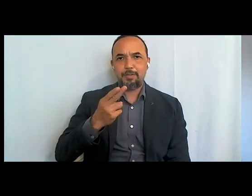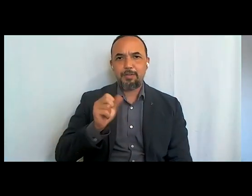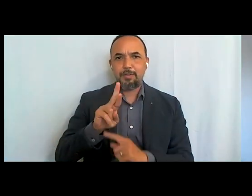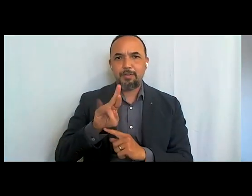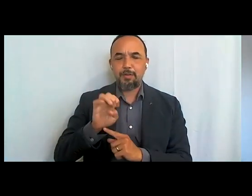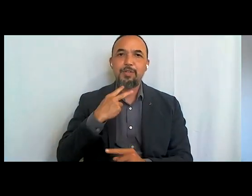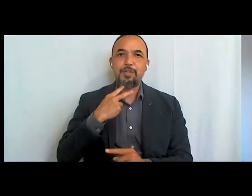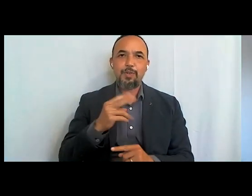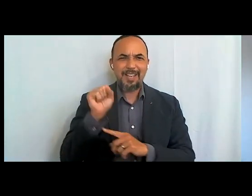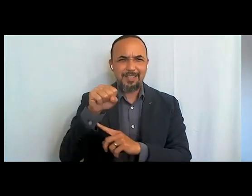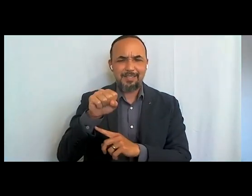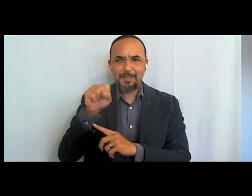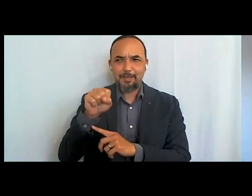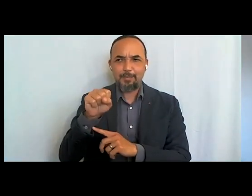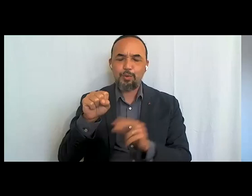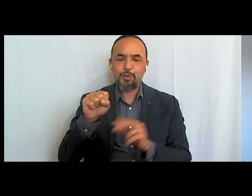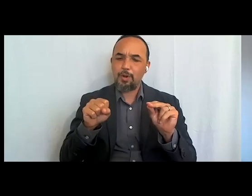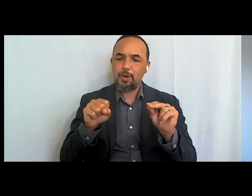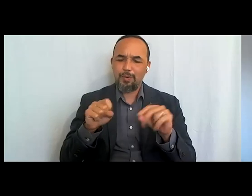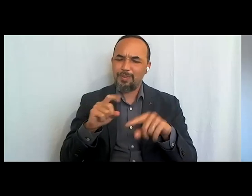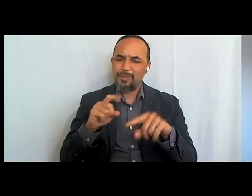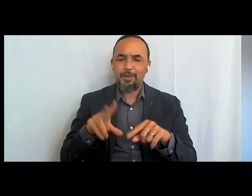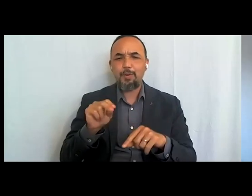Well, no, you can't. Sure.